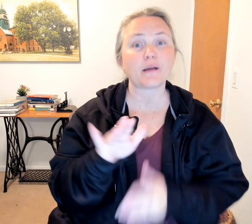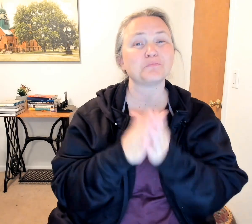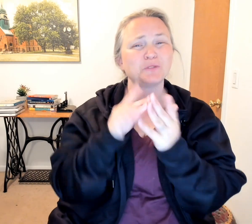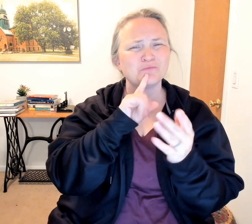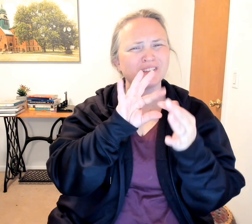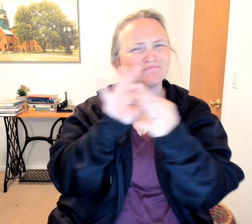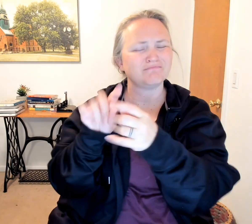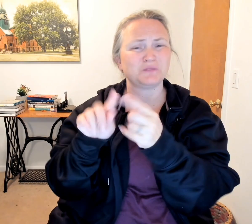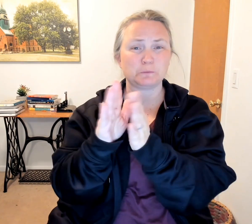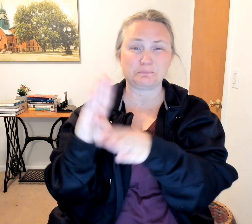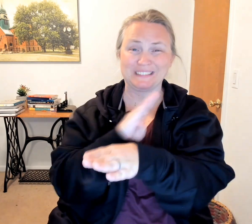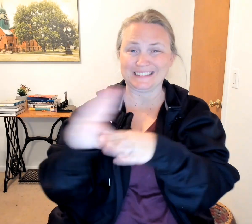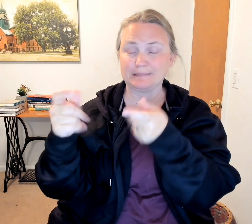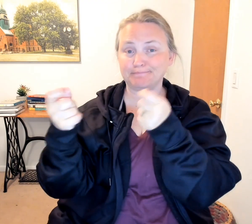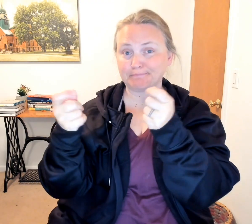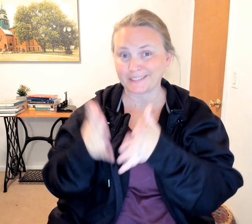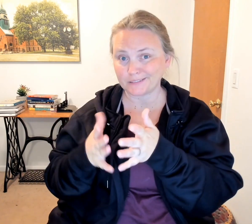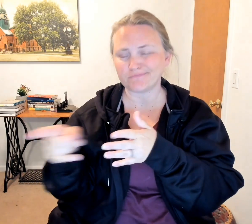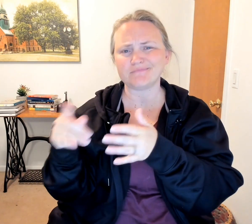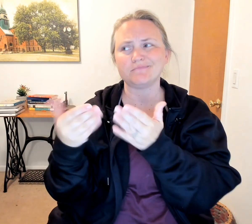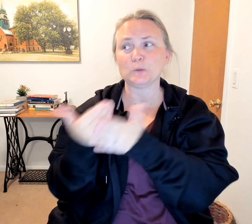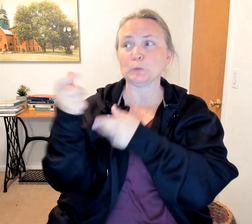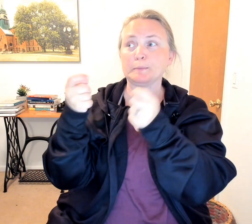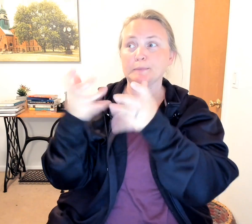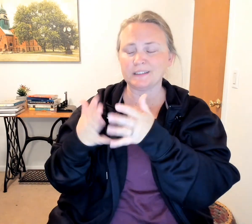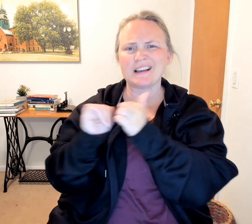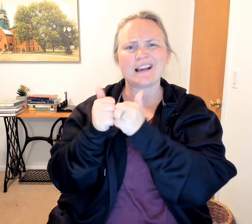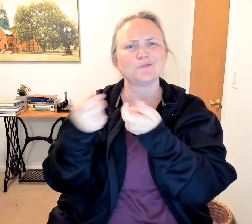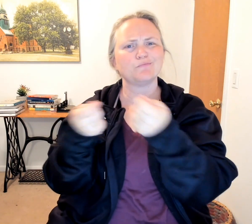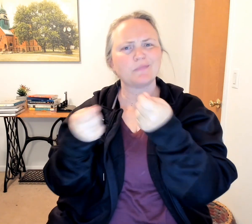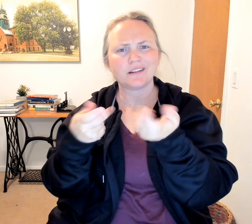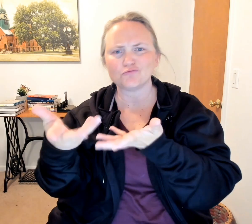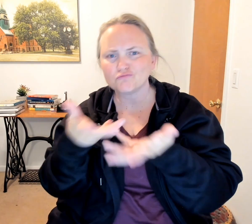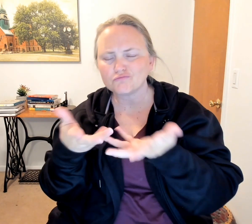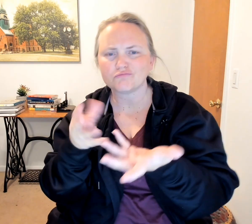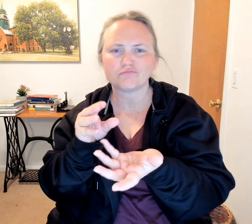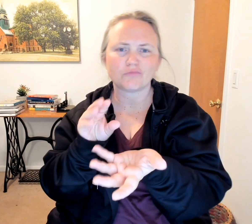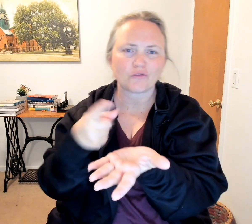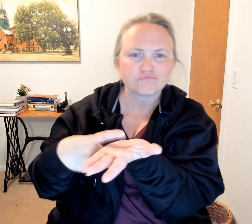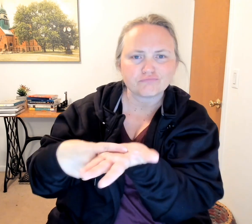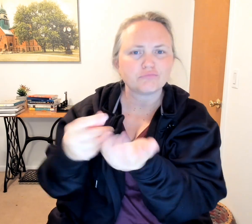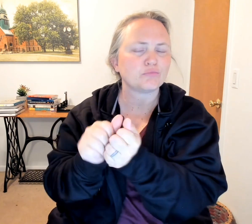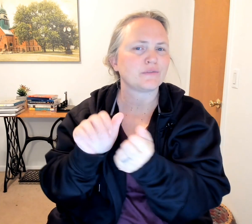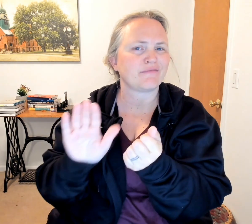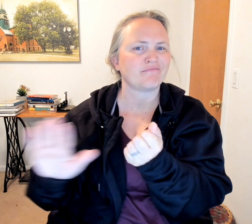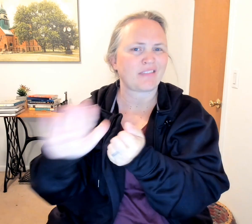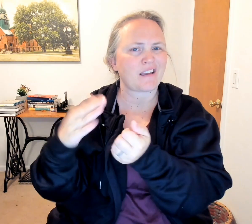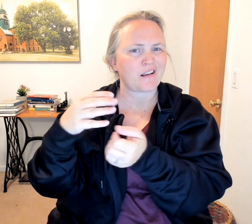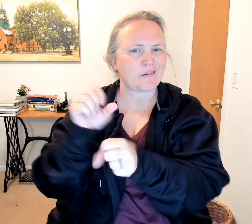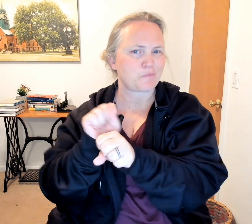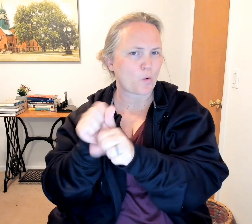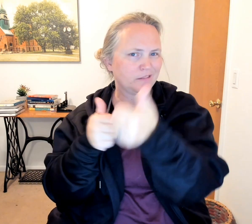kind of a management book, a book to help new managers understand how to better manage the people and have radical